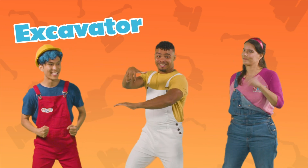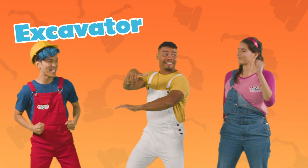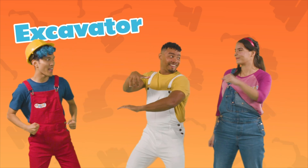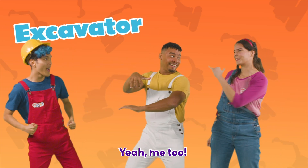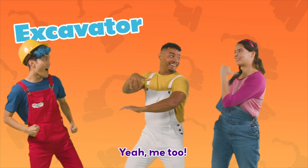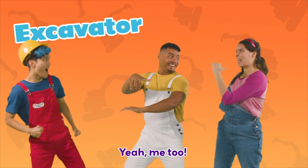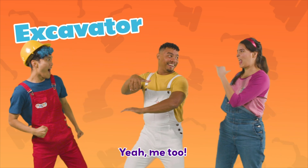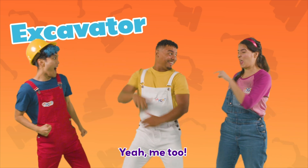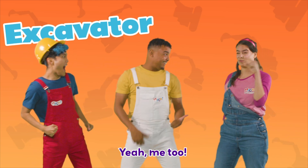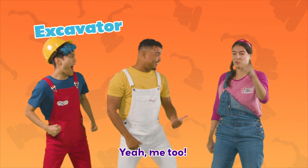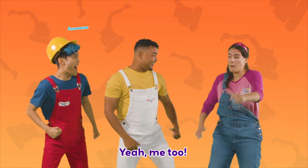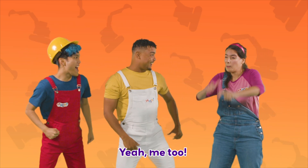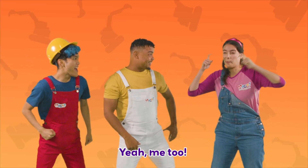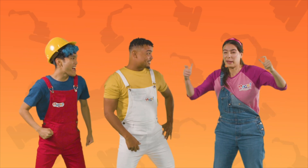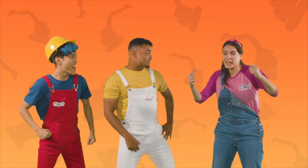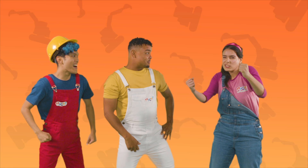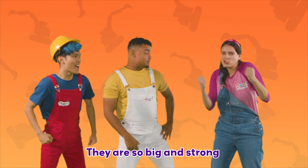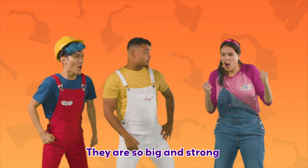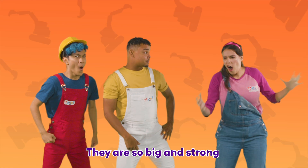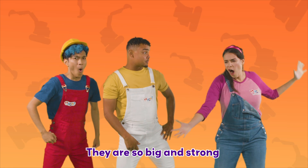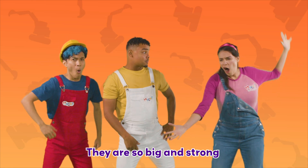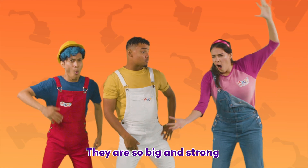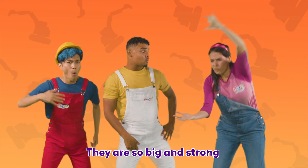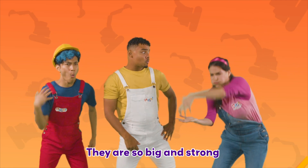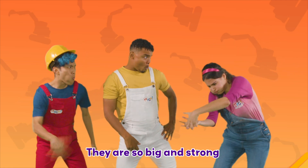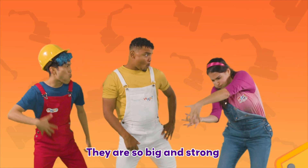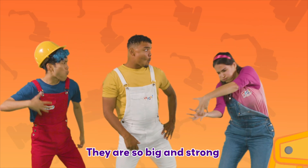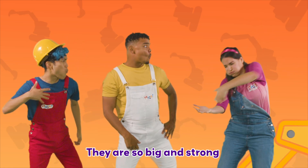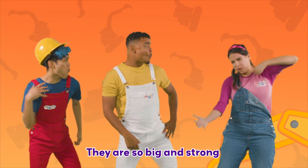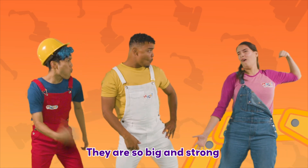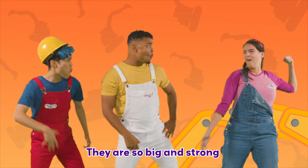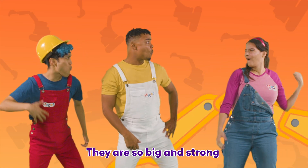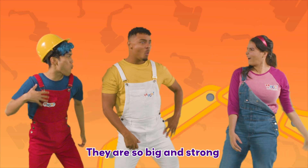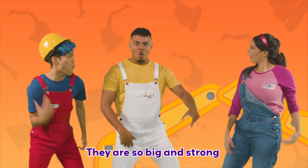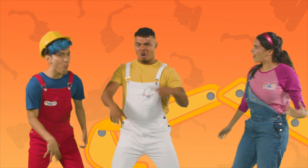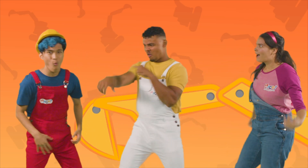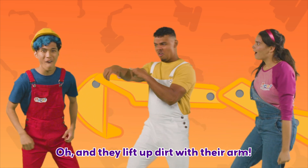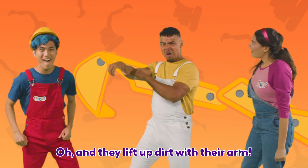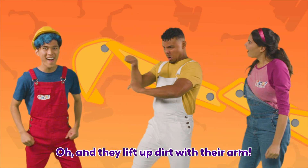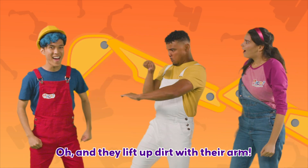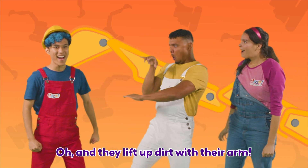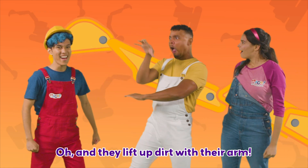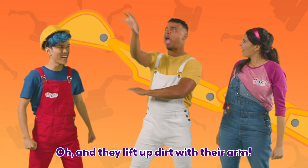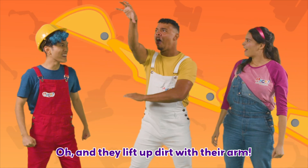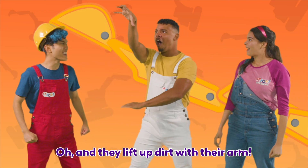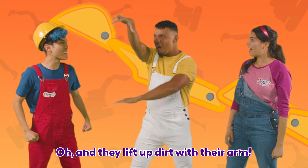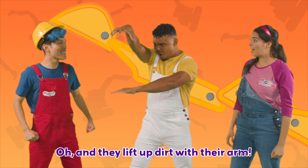Yeah, me too. They are so big and strong. Oh, and they lift up dirt